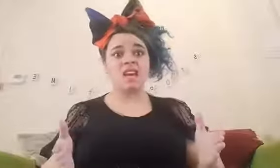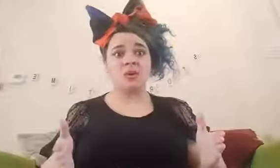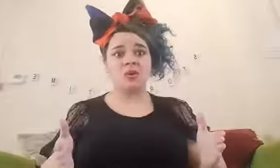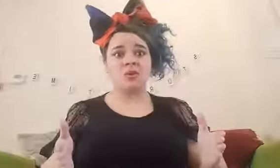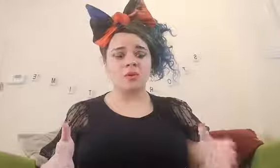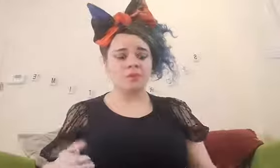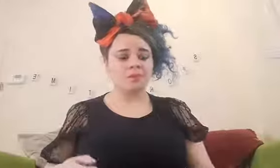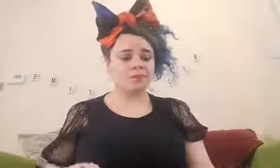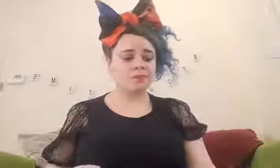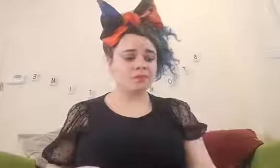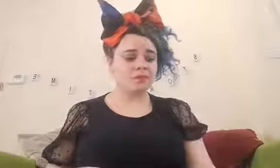table